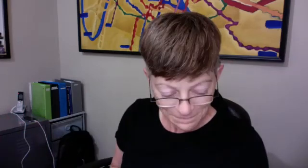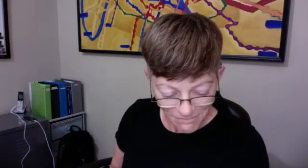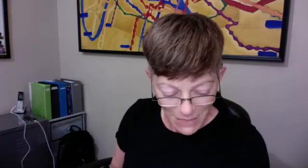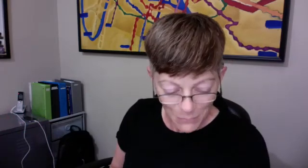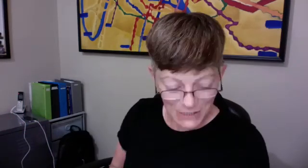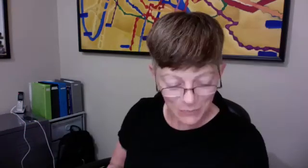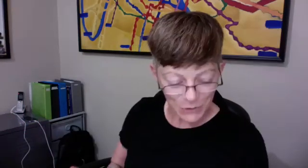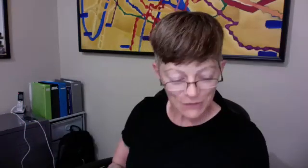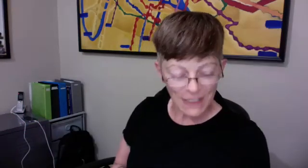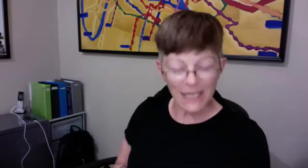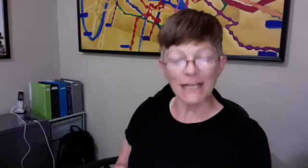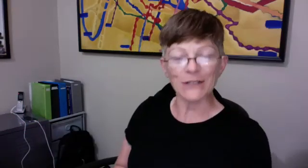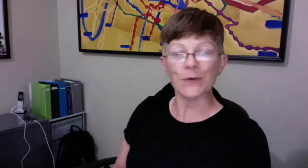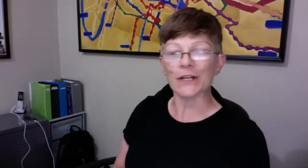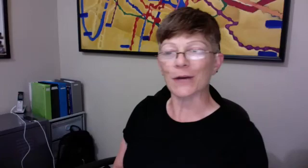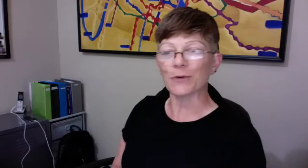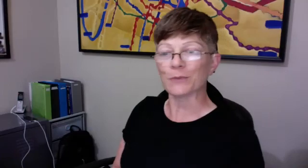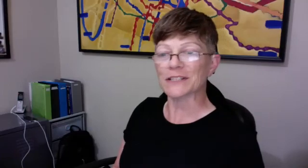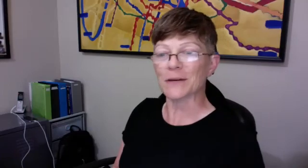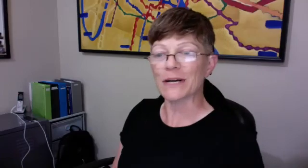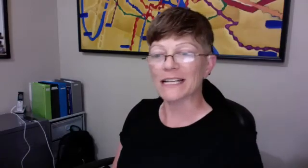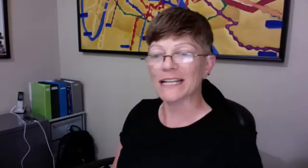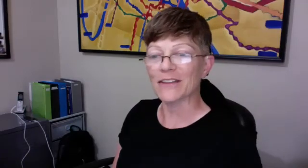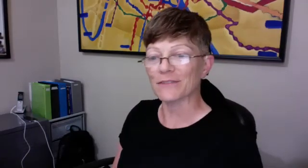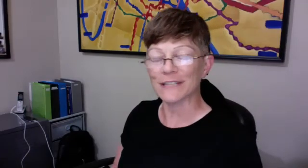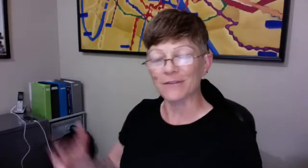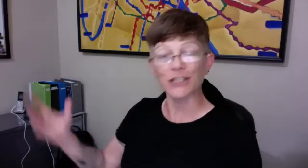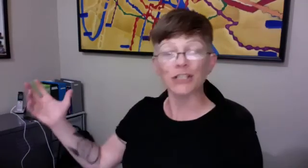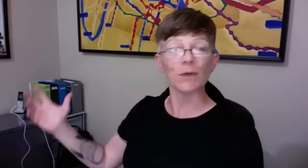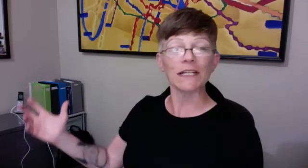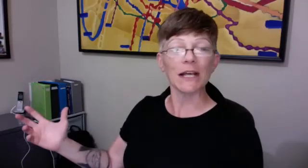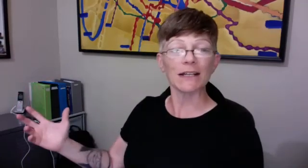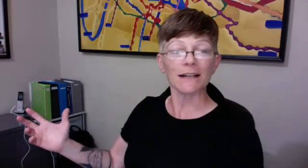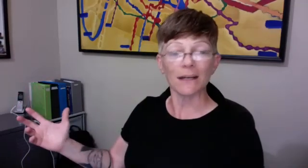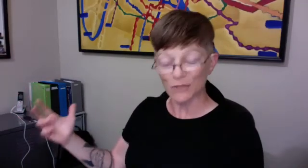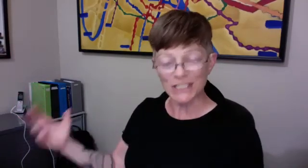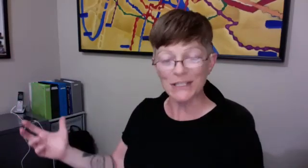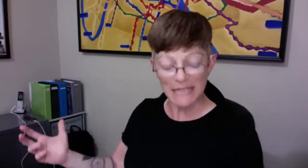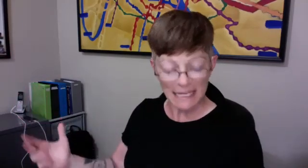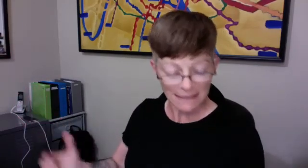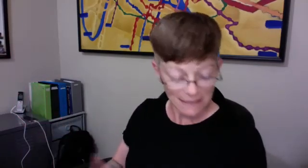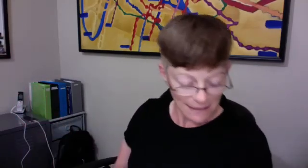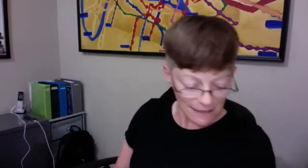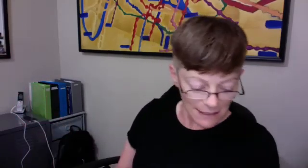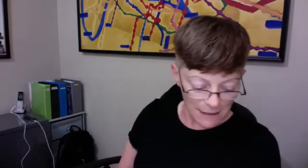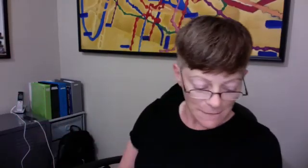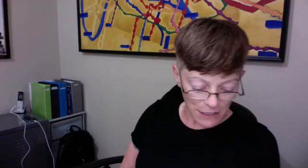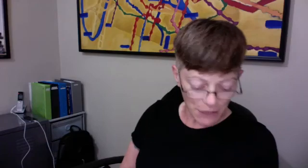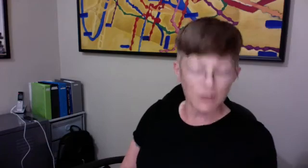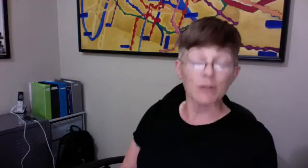But that's the beauty of AA. I know that I will meet somebody, and then eventually one day I will see them again. Thank you very,